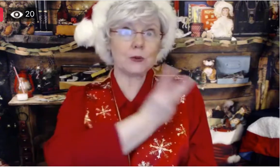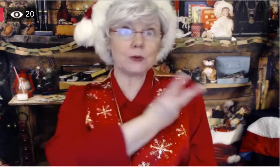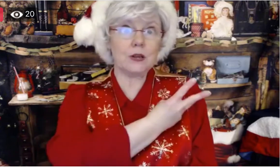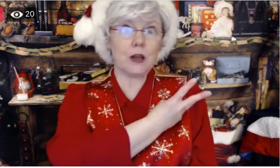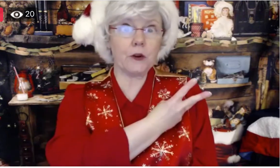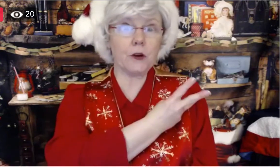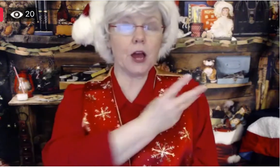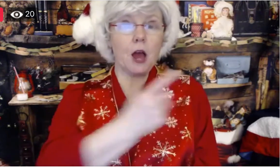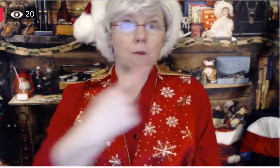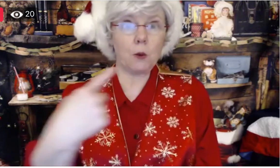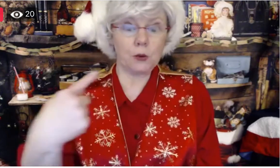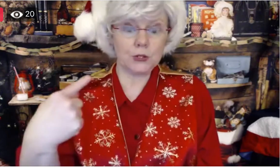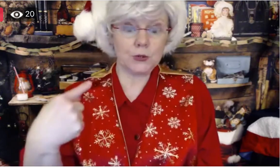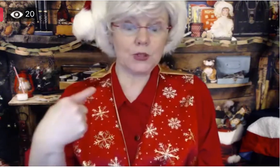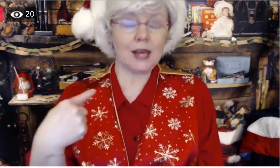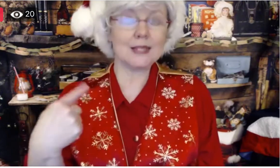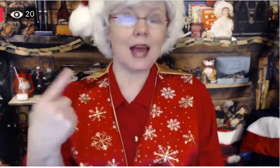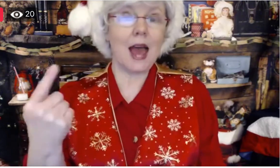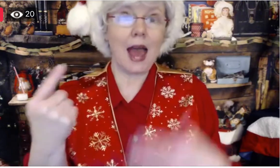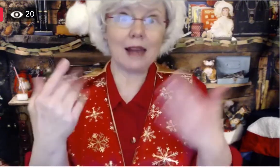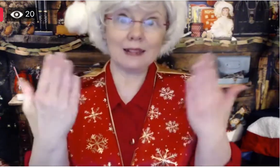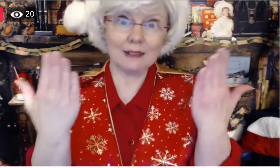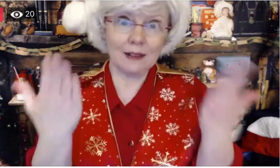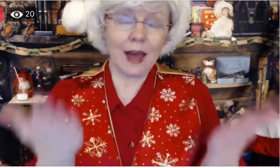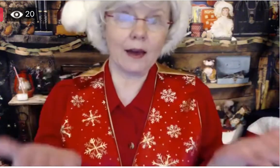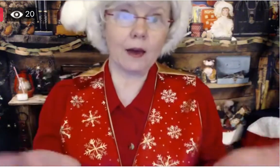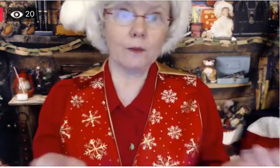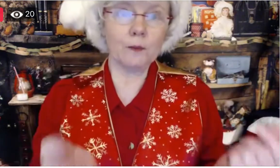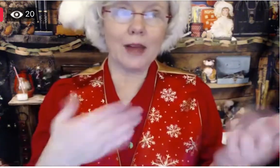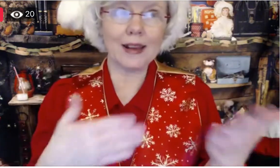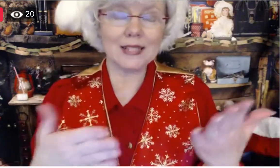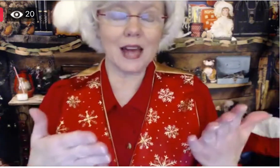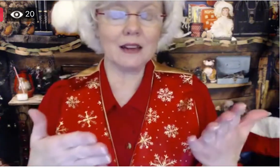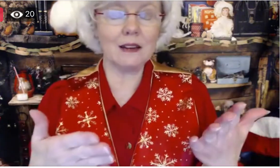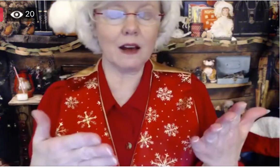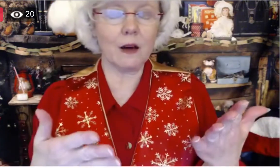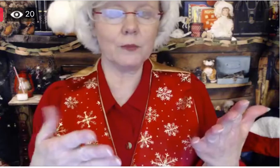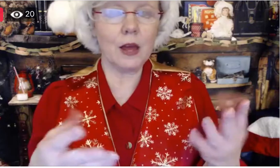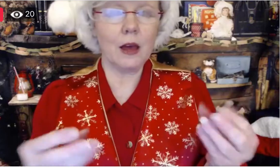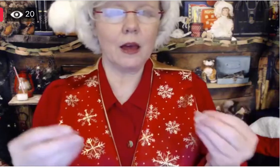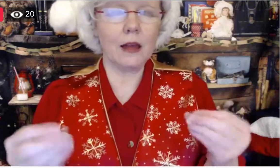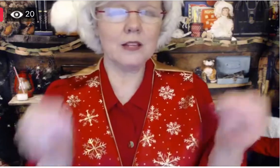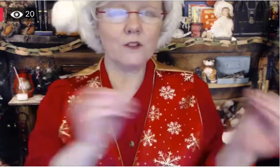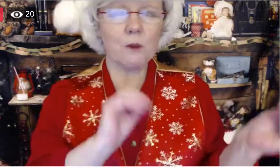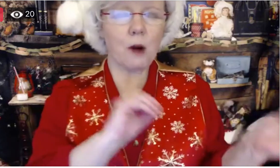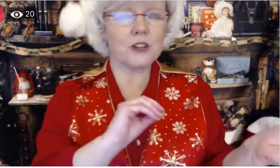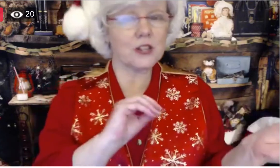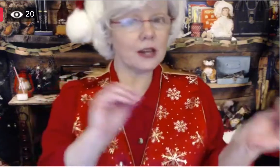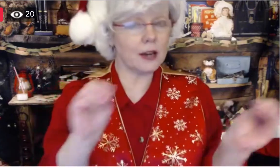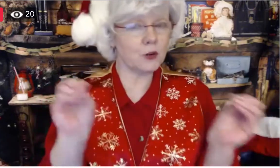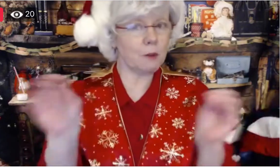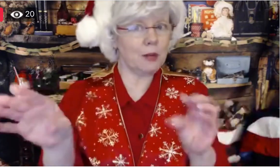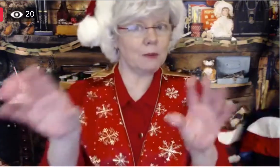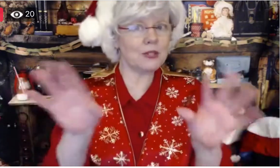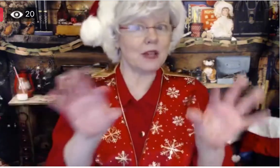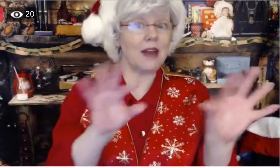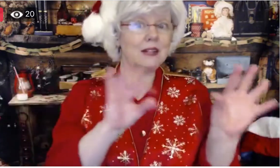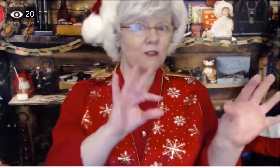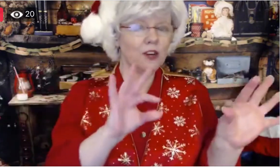to another, but we'll do this. And like I said, in different parts of the country, people sign differently.